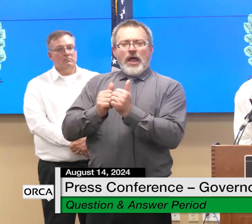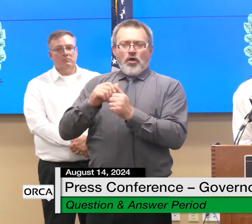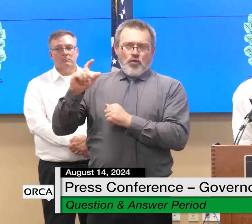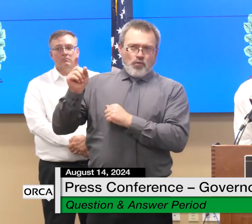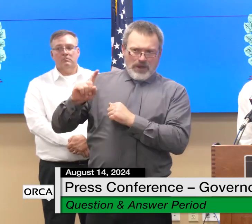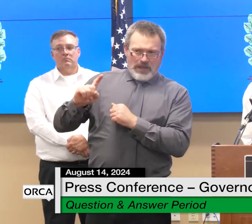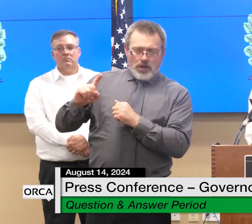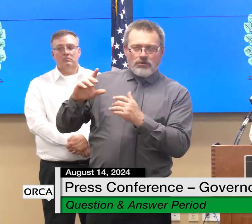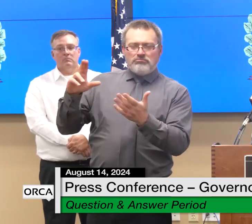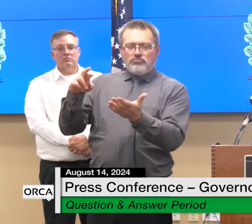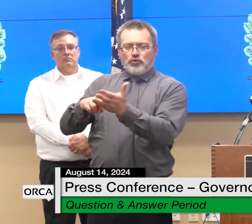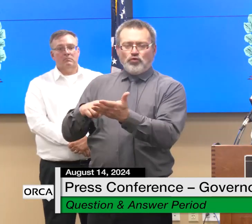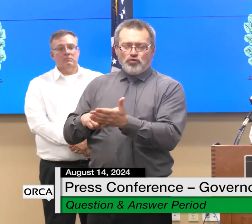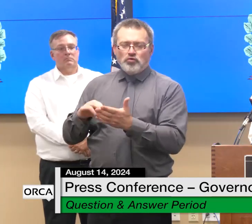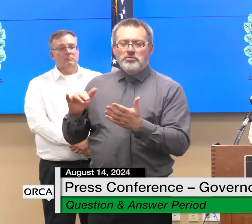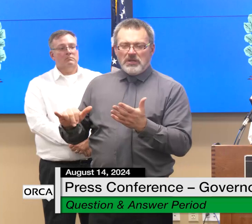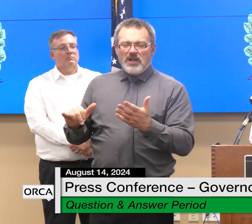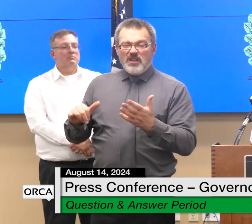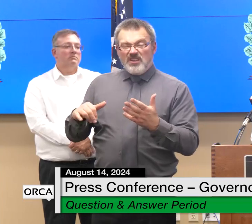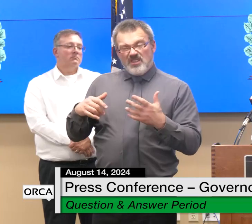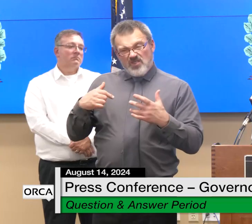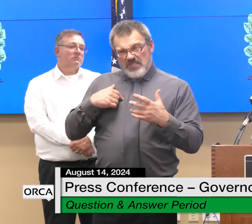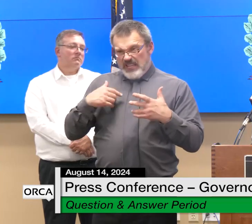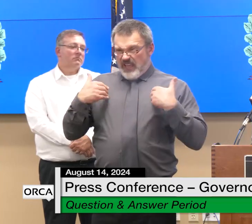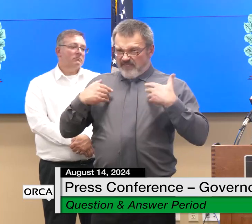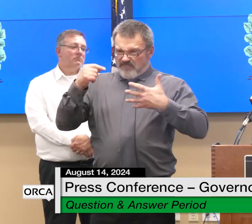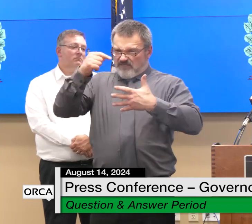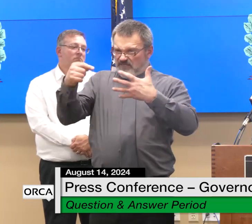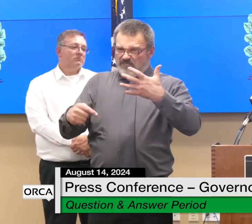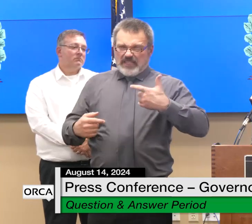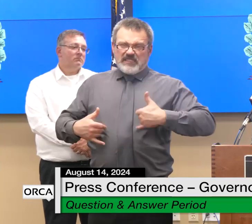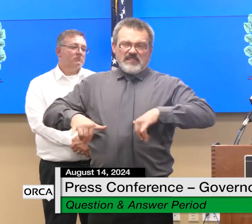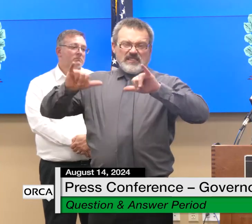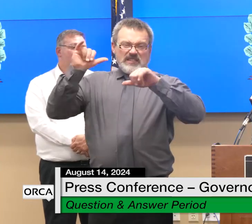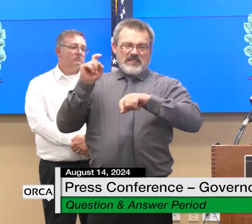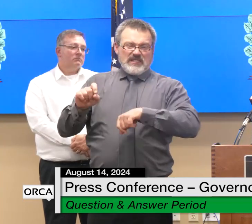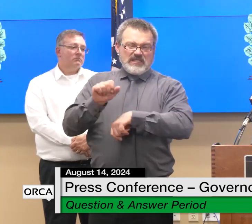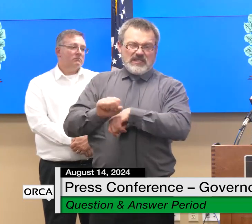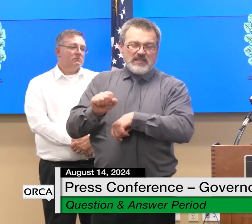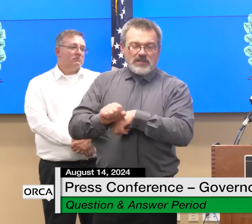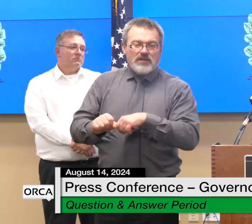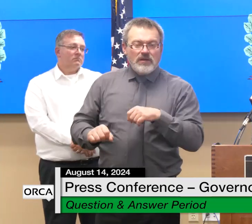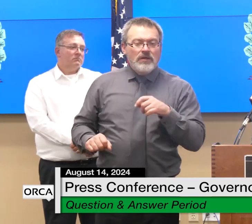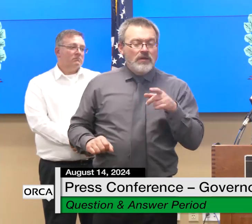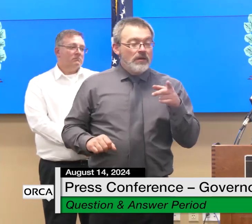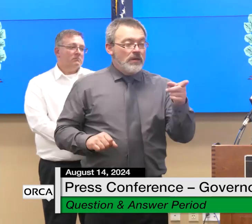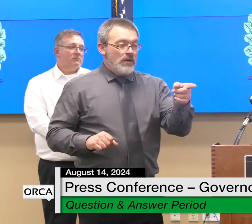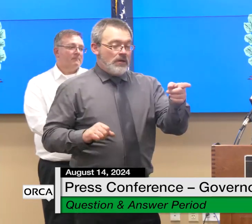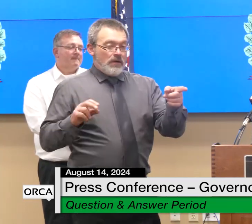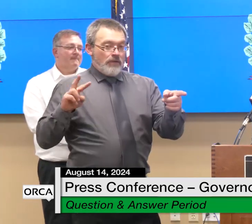do. What has volunteer turnout looked like this year compared to last year?